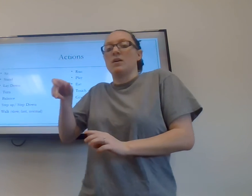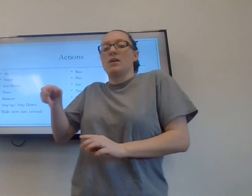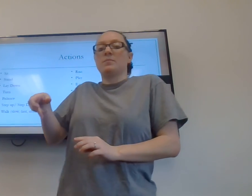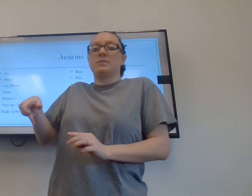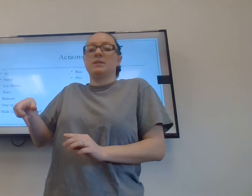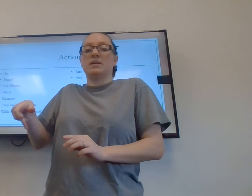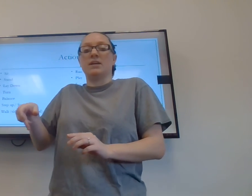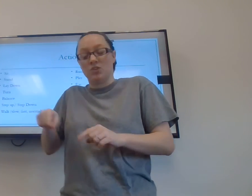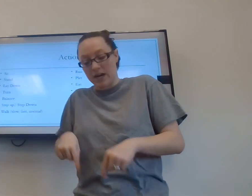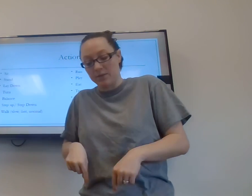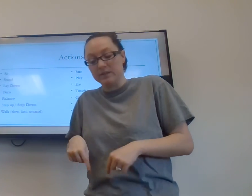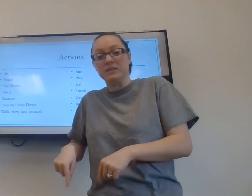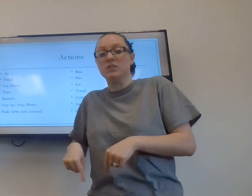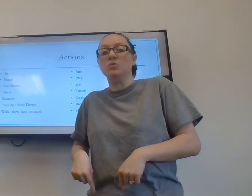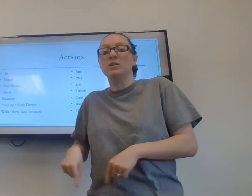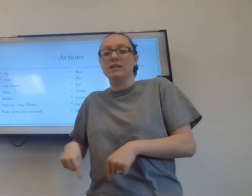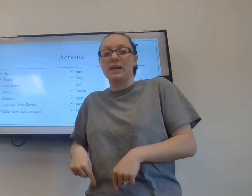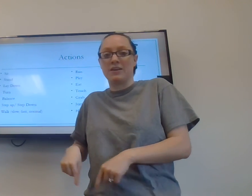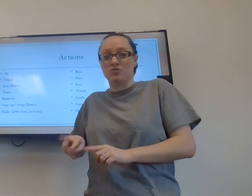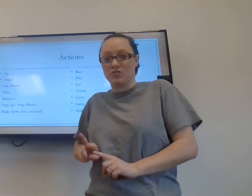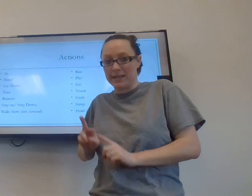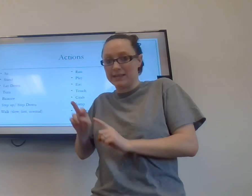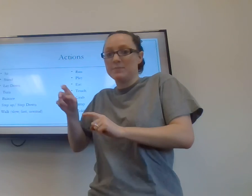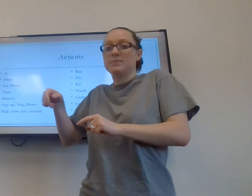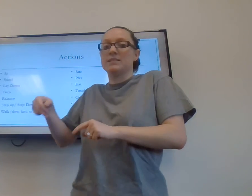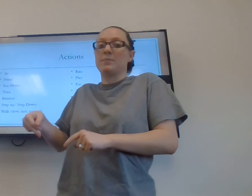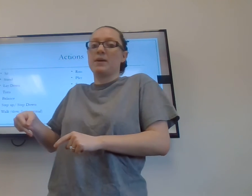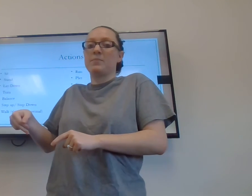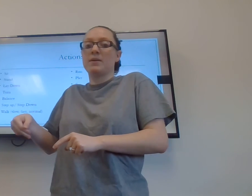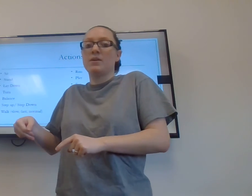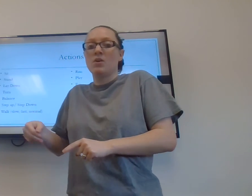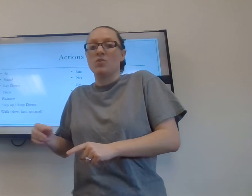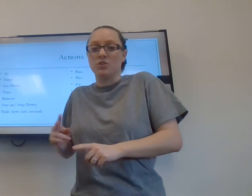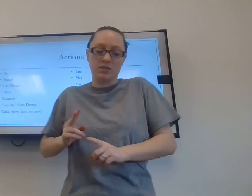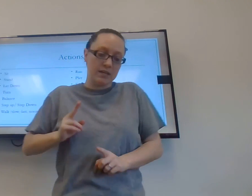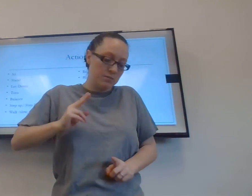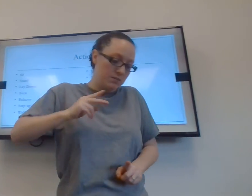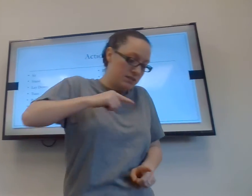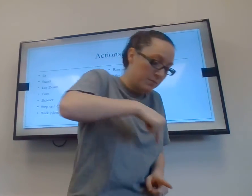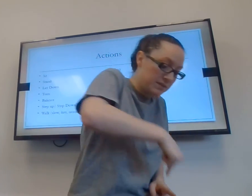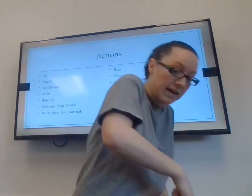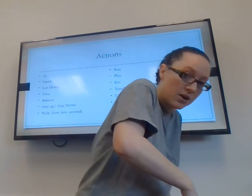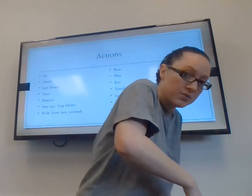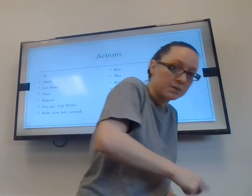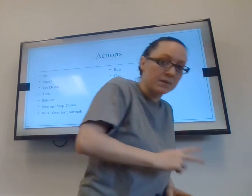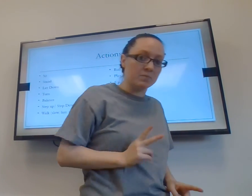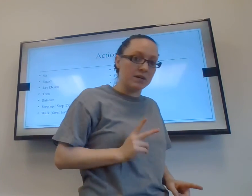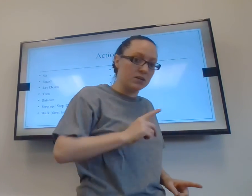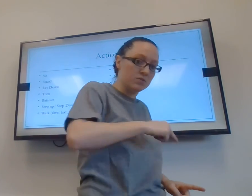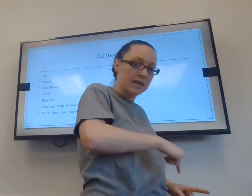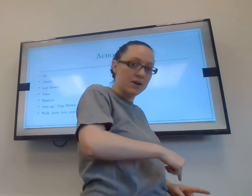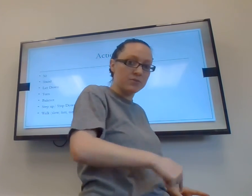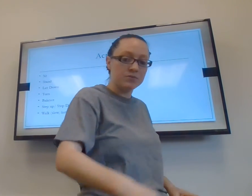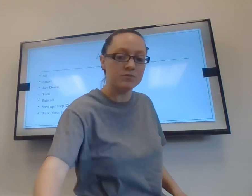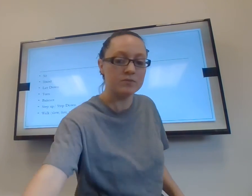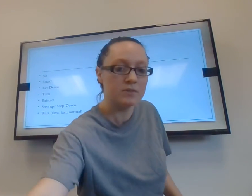up. And I would be doing it as you're telling them, step up. Or you can tell them to step down and make your body go down.